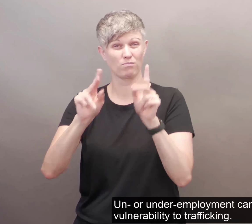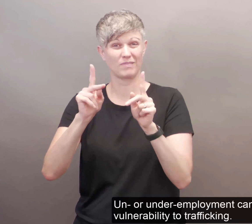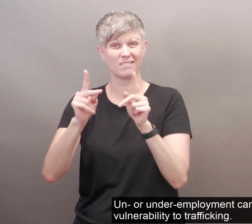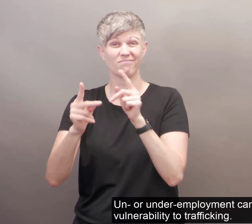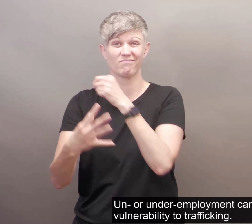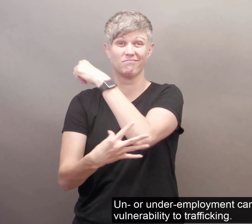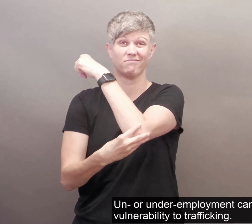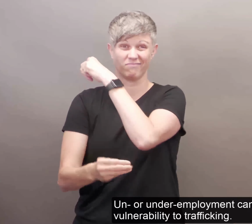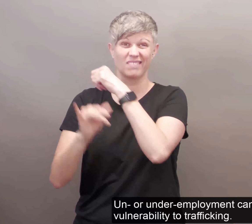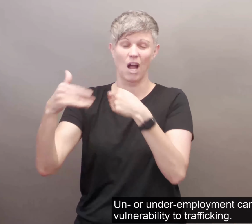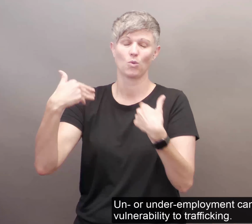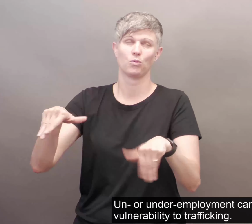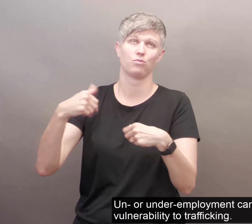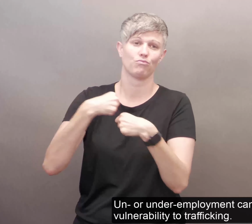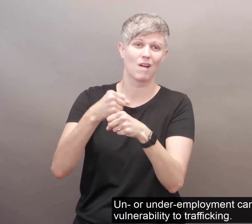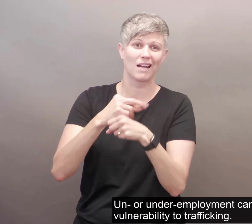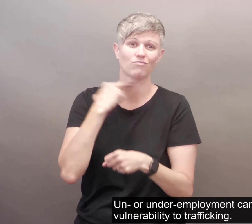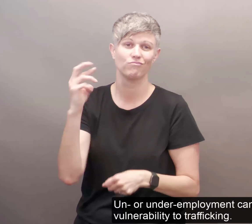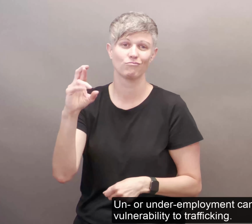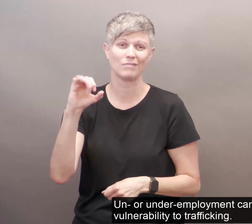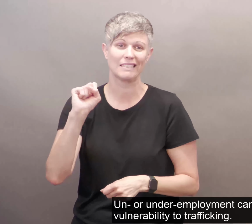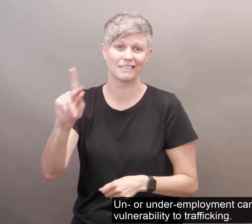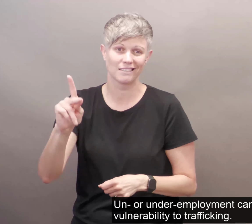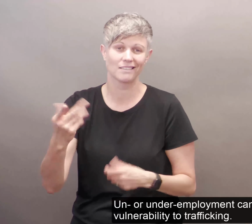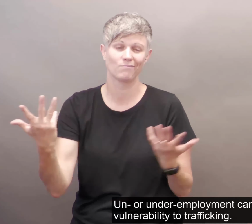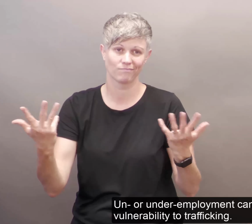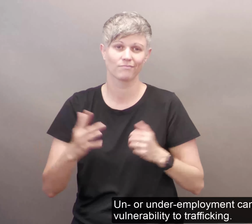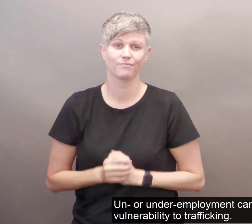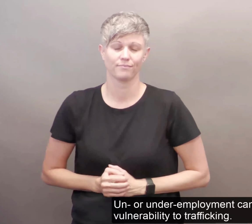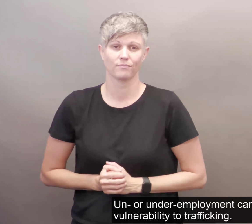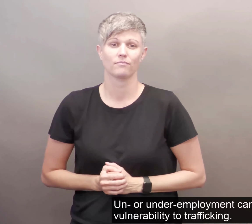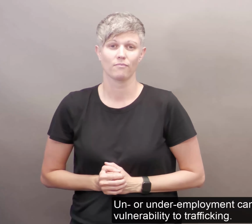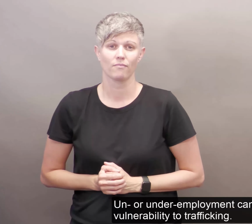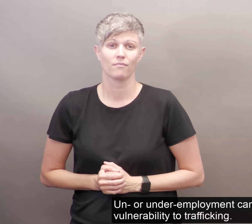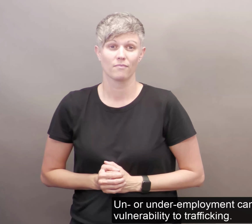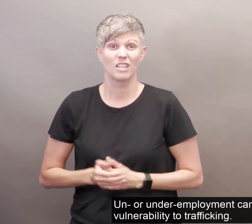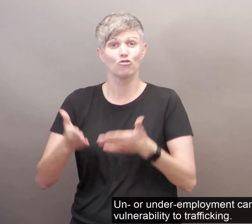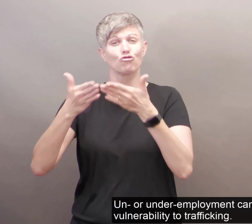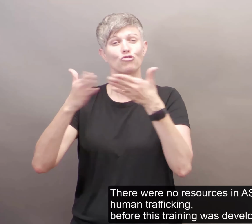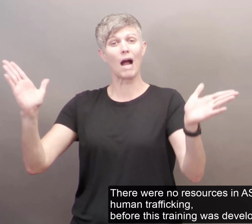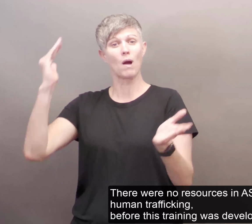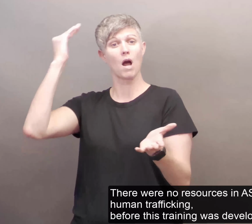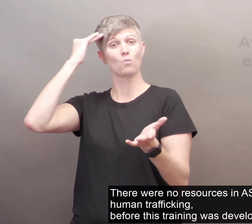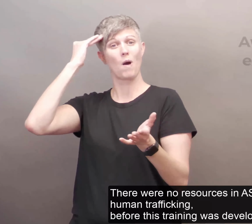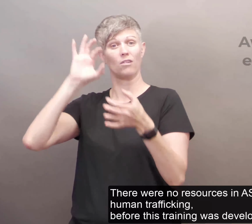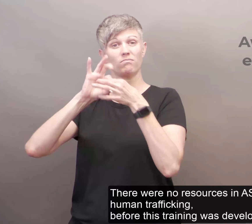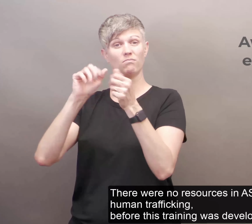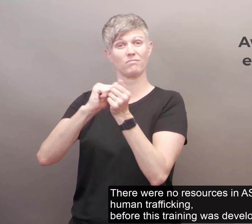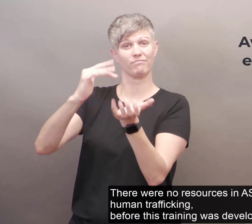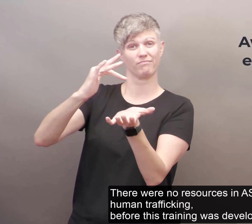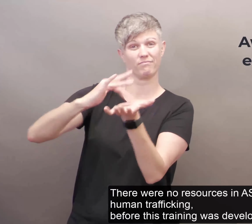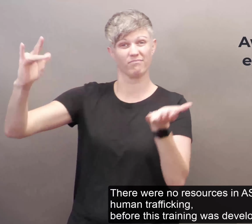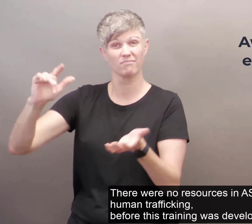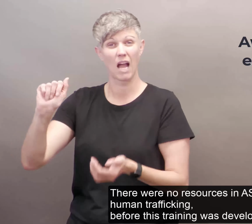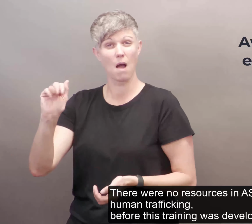economic security for deaf individuals. Or underemployment can create vulnerability or trafficking. Before this training